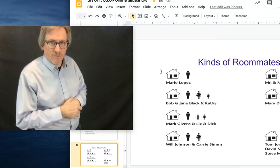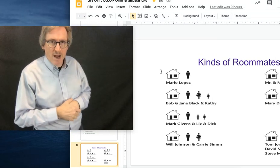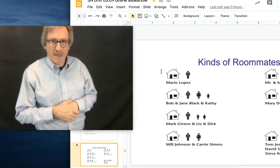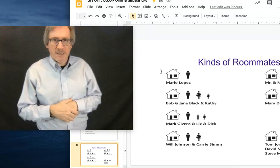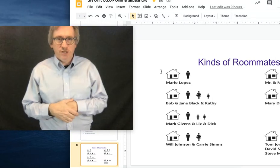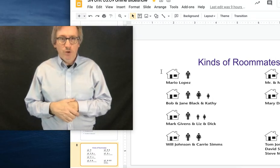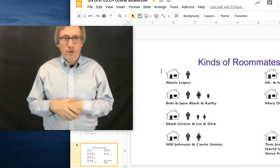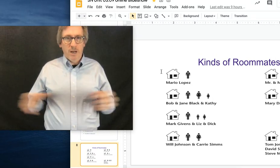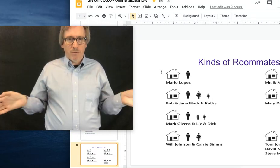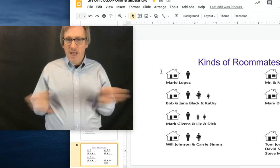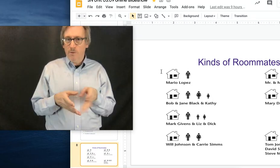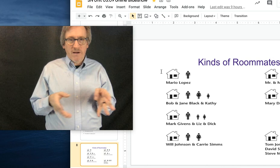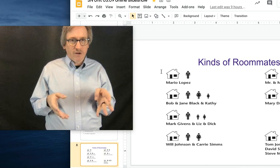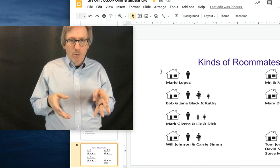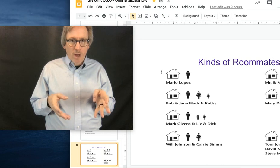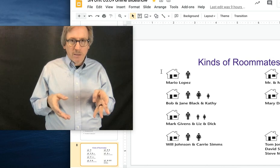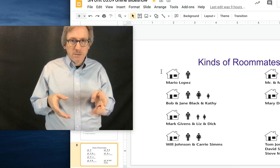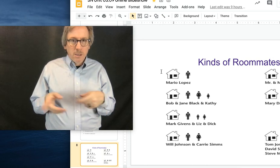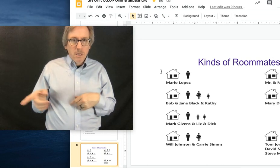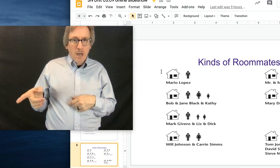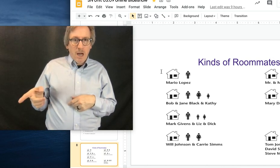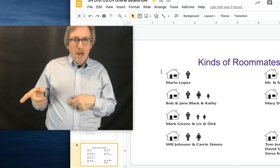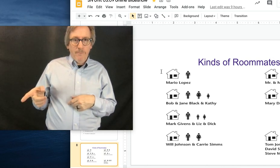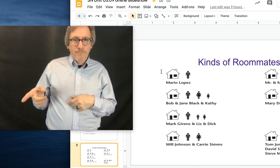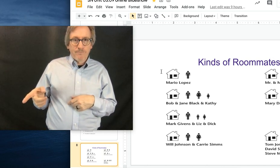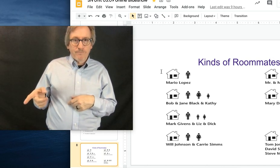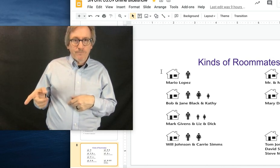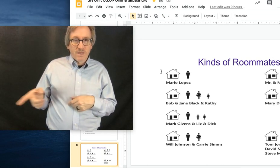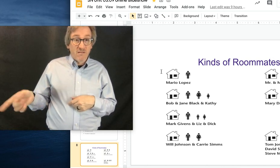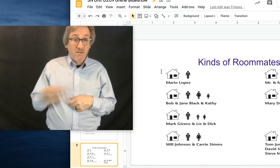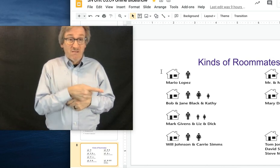different varieties. You can apply whatever you want.